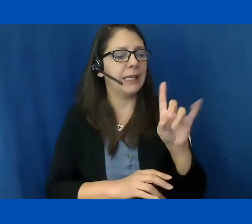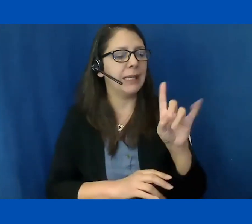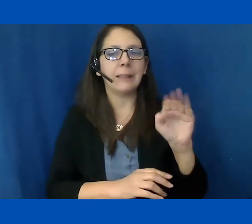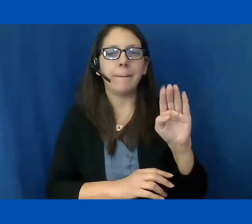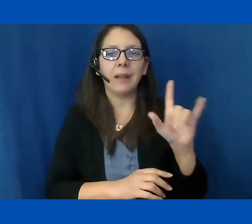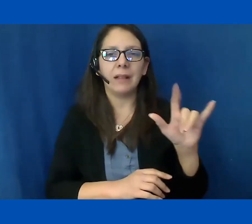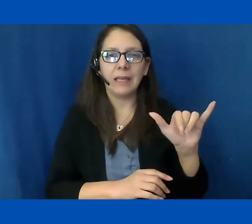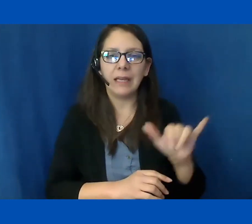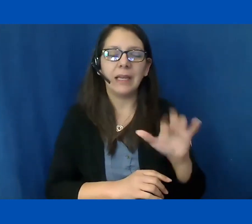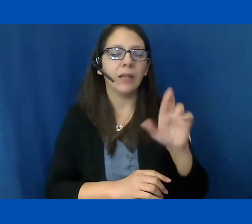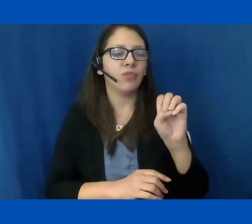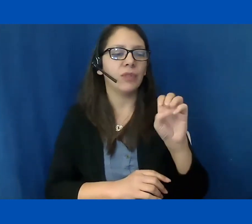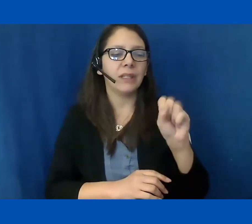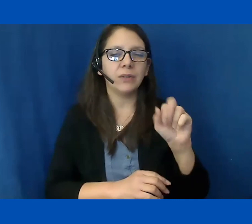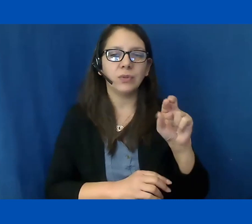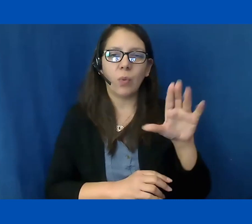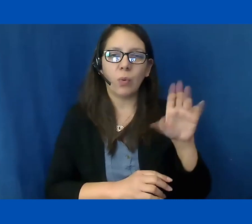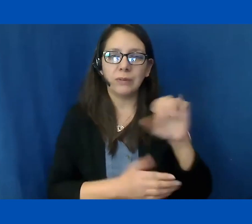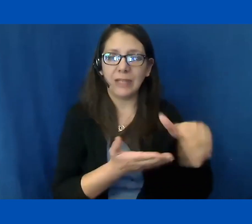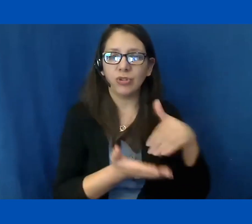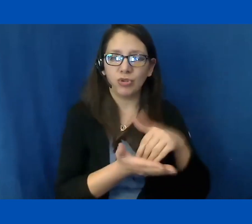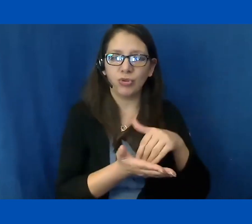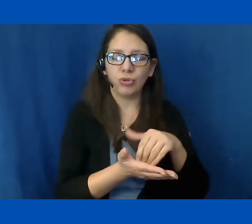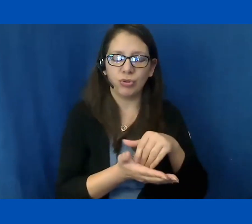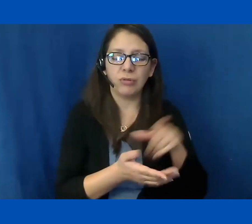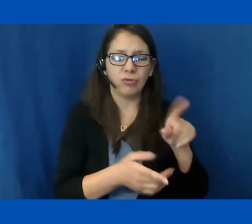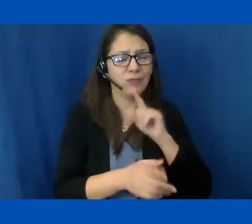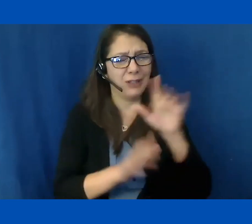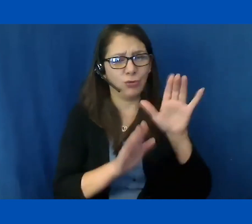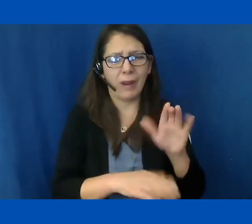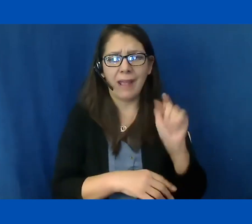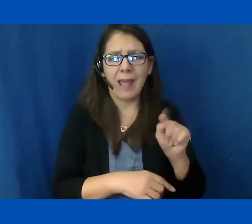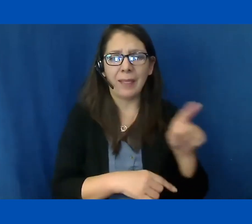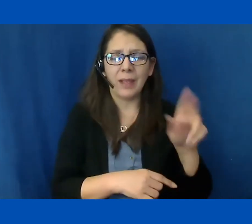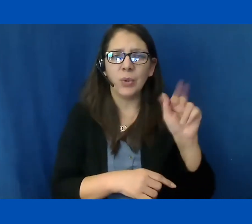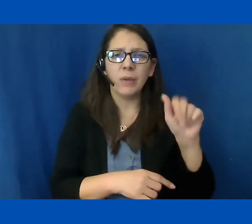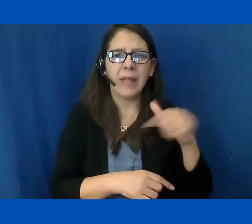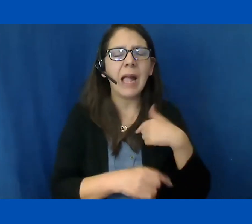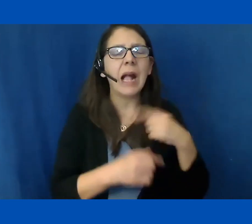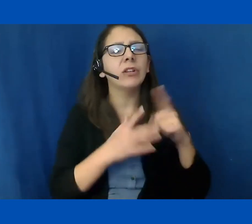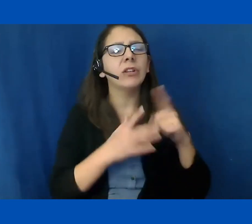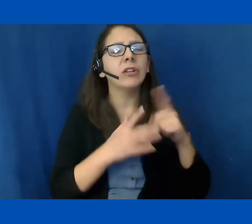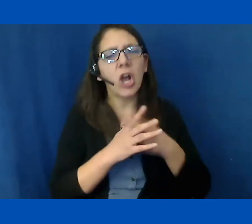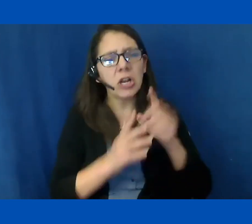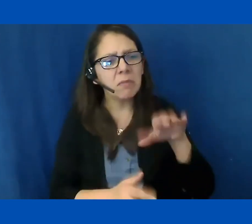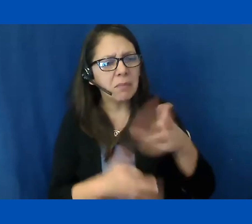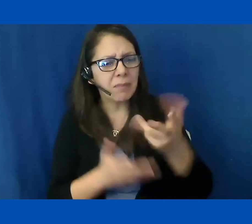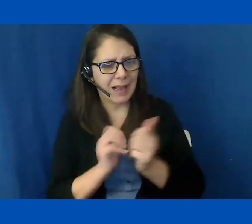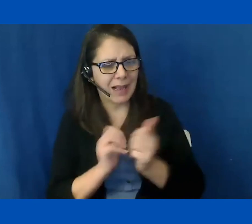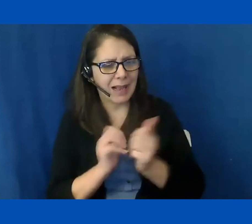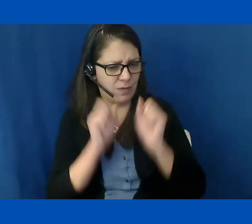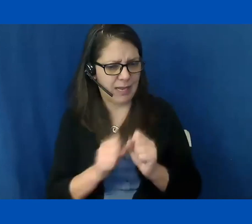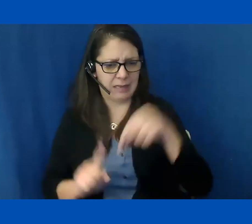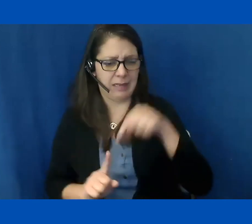And so I started speaking to them. They're like, hey, how can we make this accessible? Like, this is something